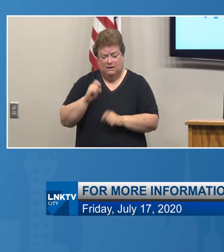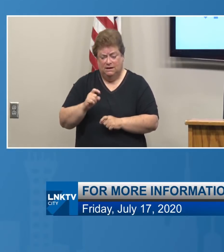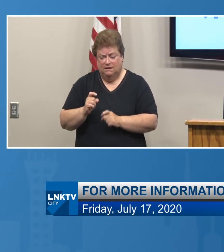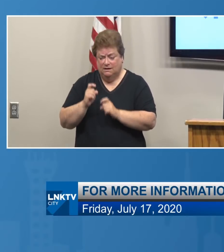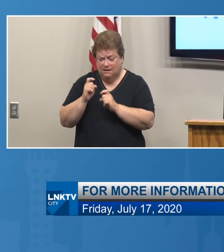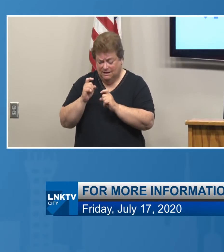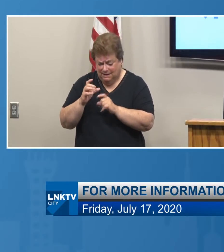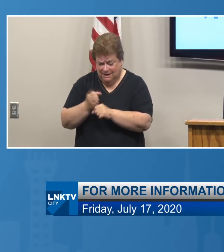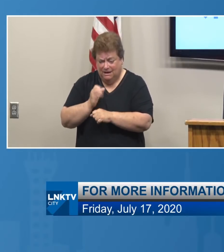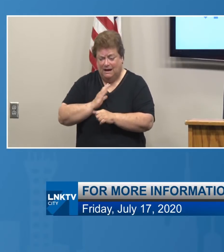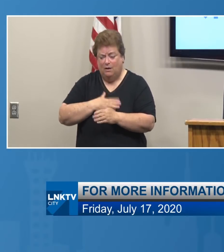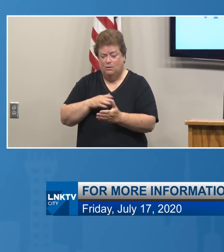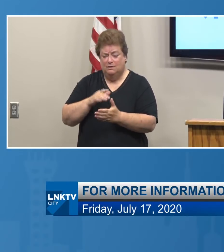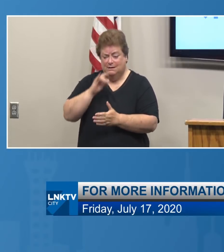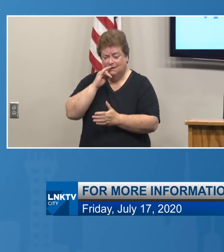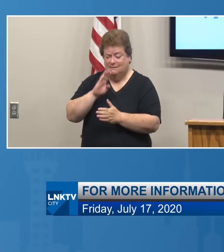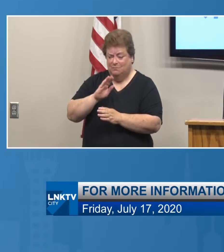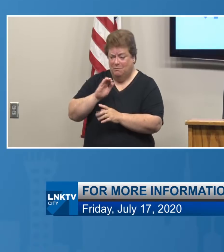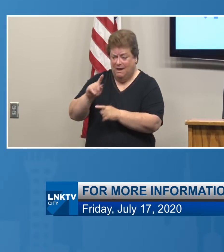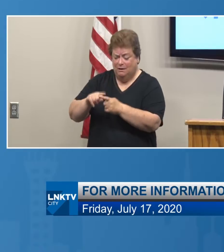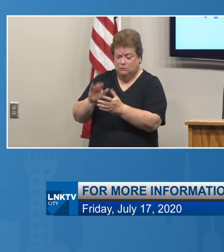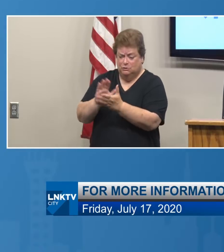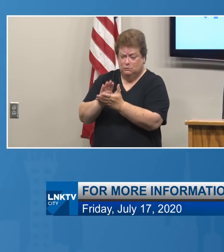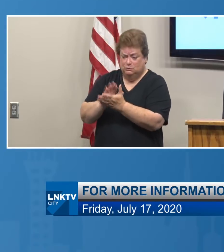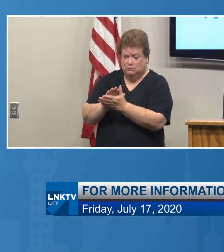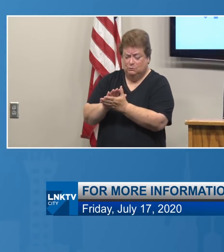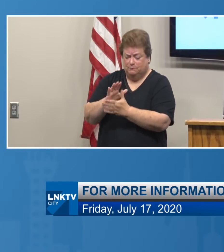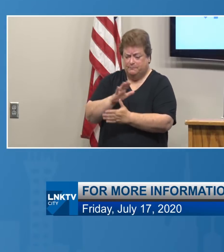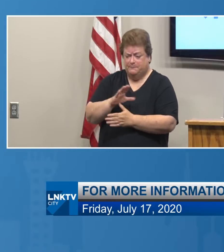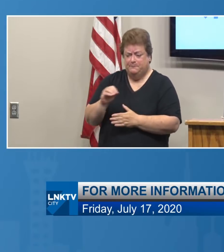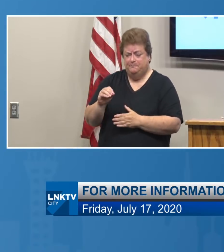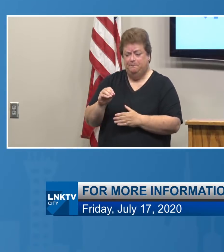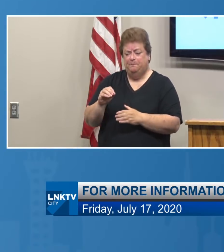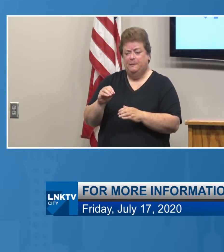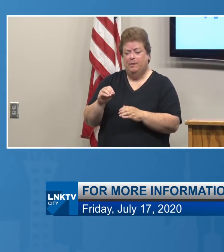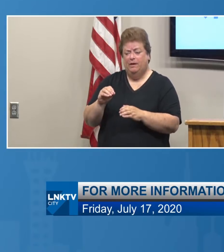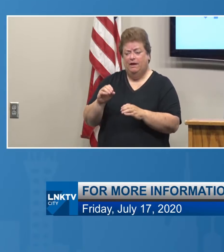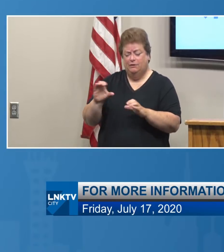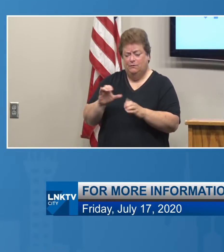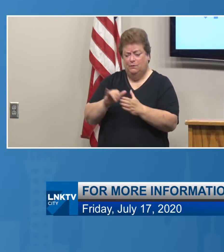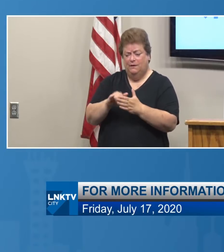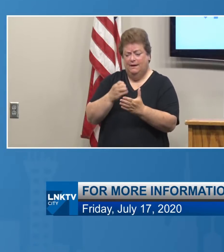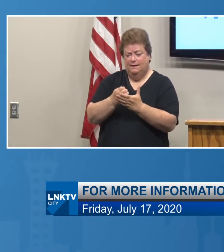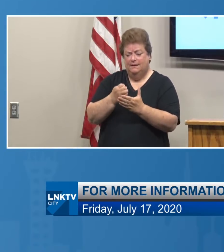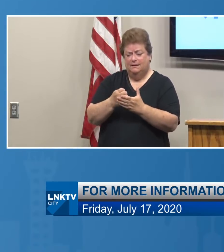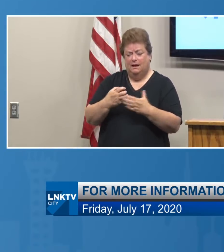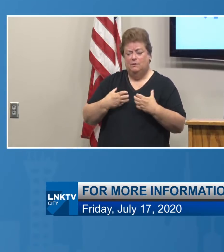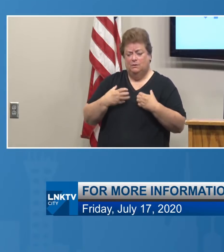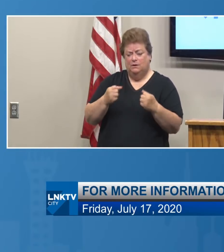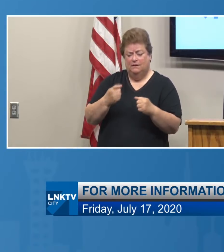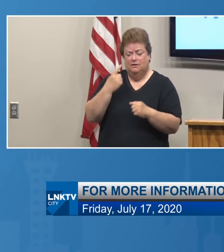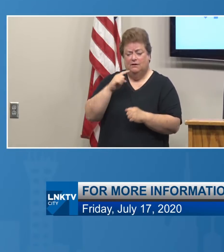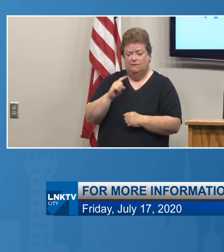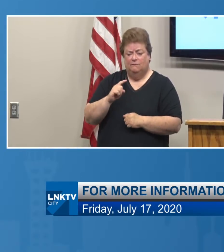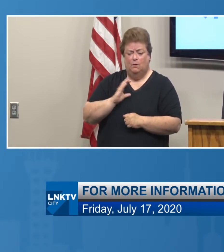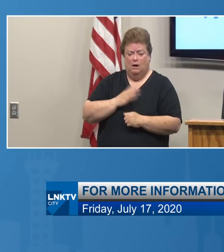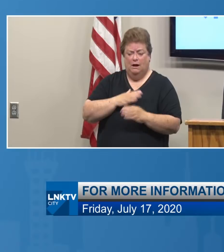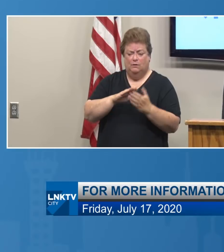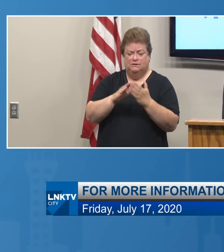back to school, and we need to continue the economic recovery of Lincoln and Lancaster